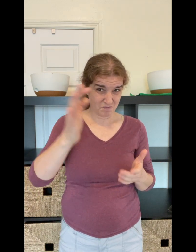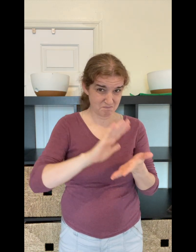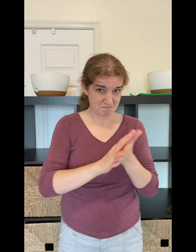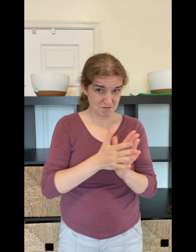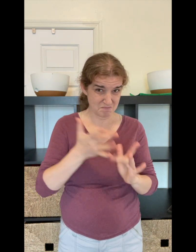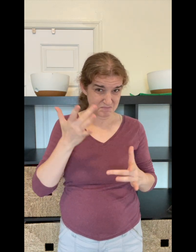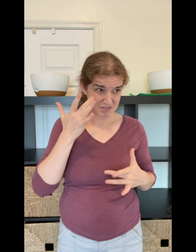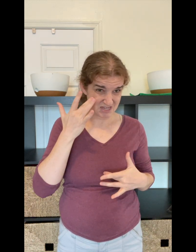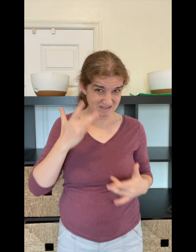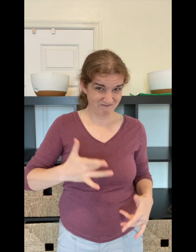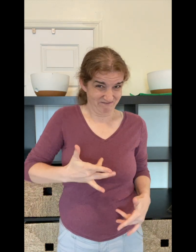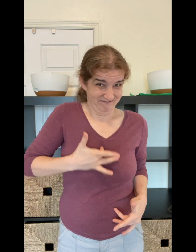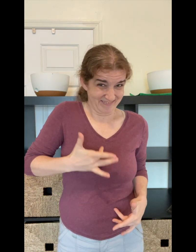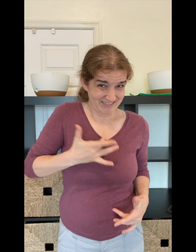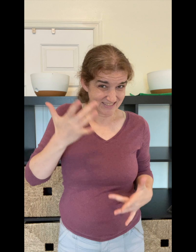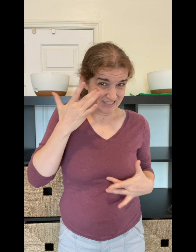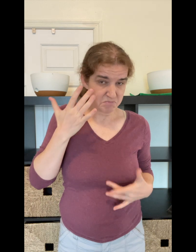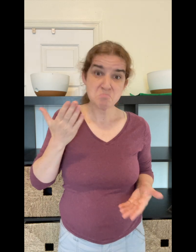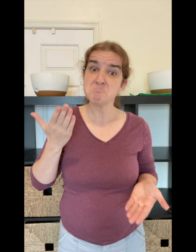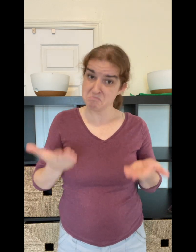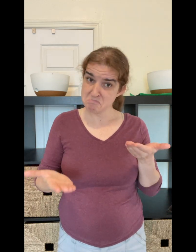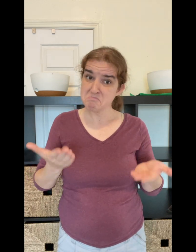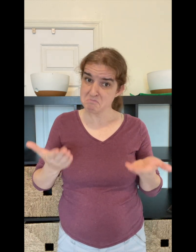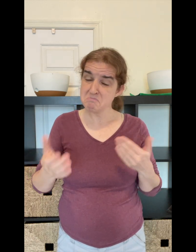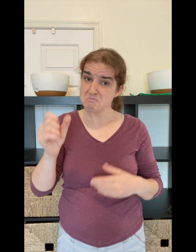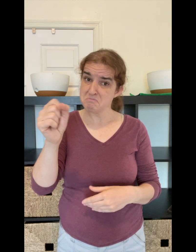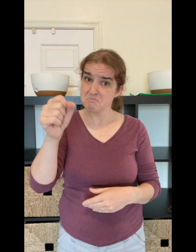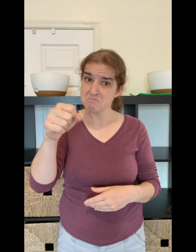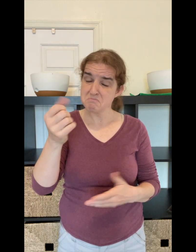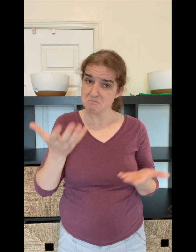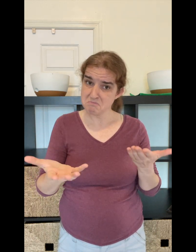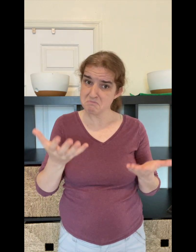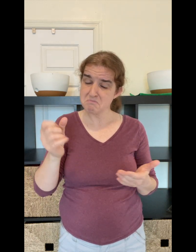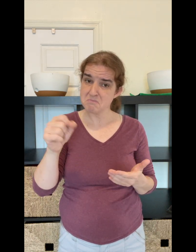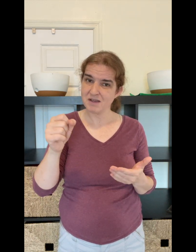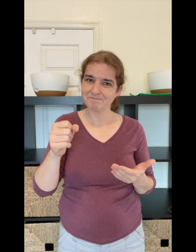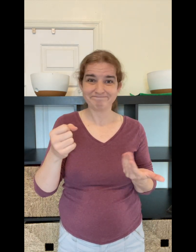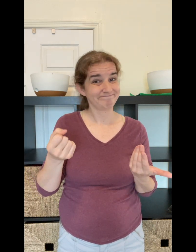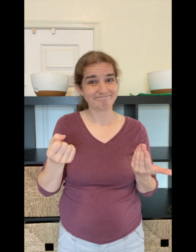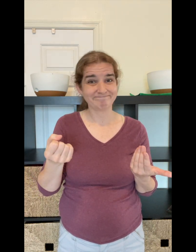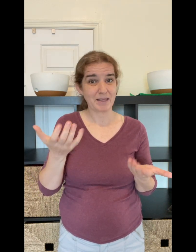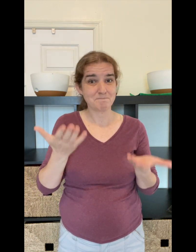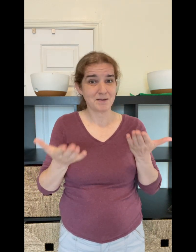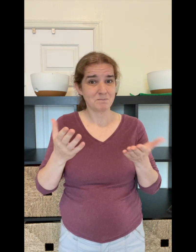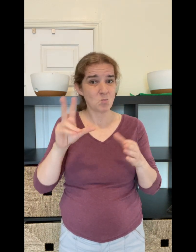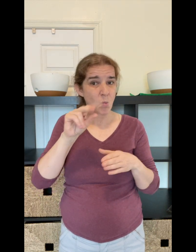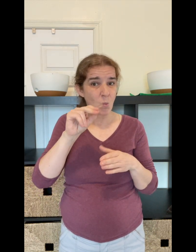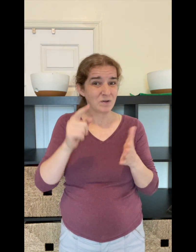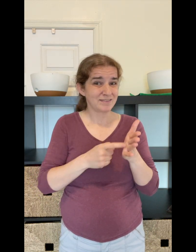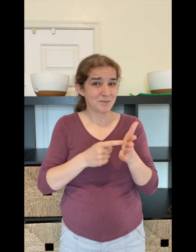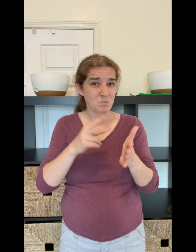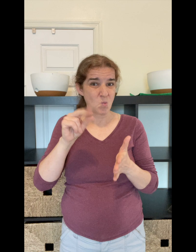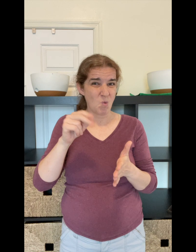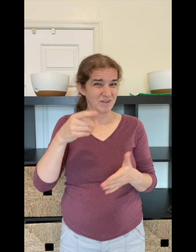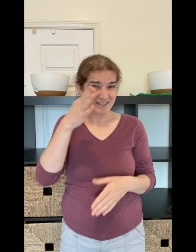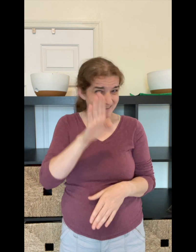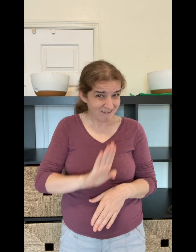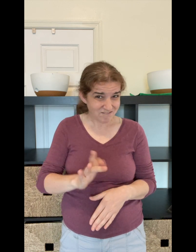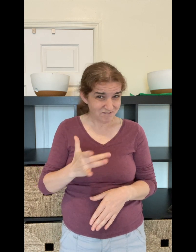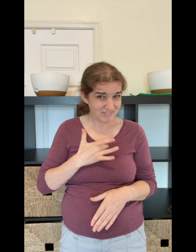In the future, will I become sick? Will I feel sick? Maybe. Maybe yeah. Maybe yeah. But maybe no. Sometimes no,